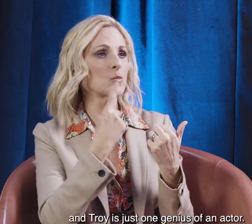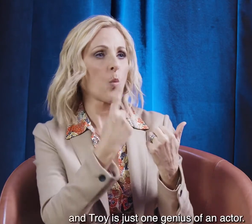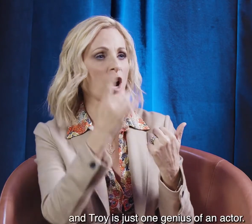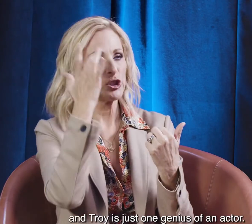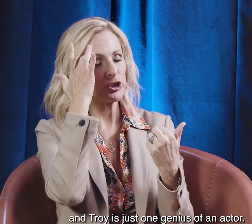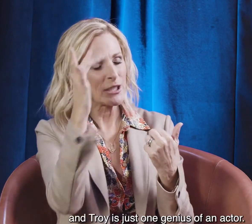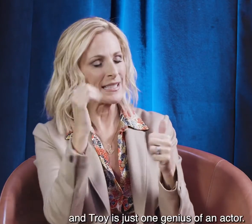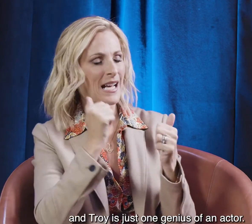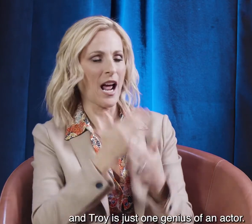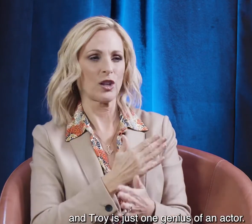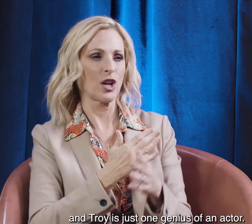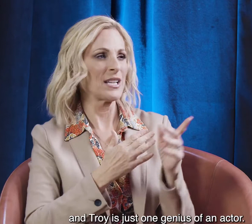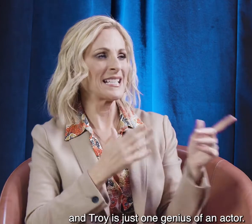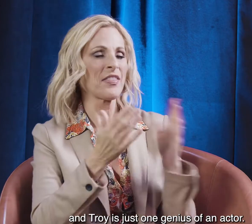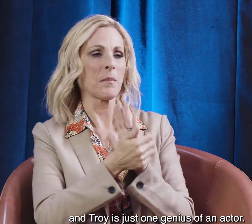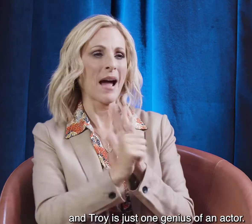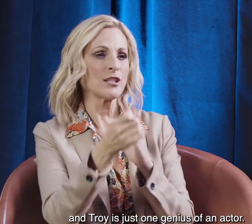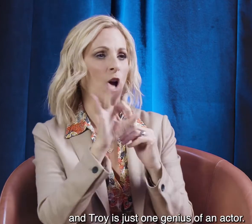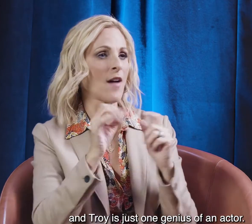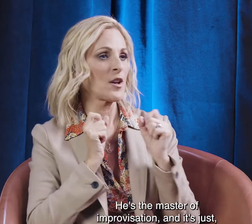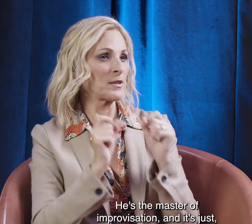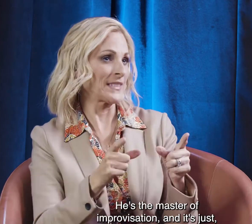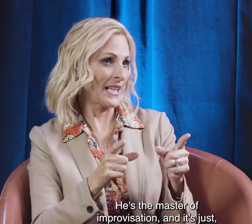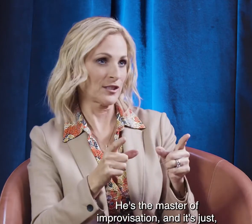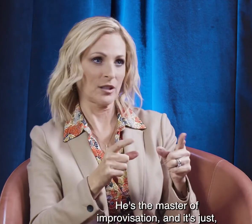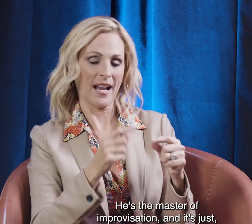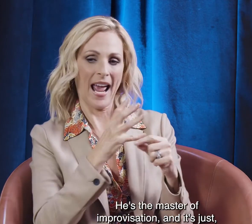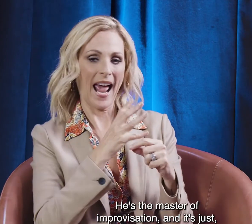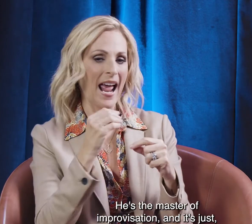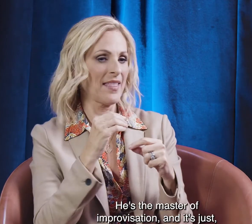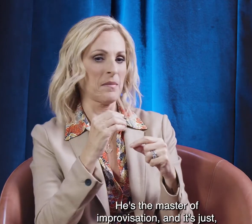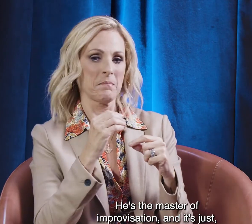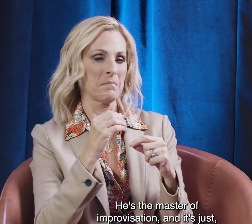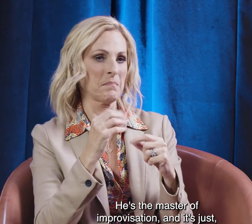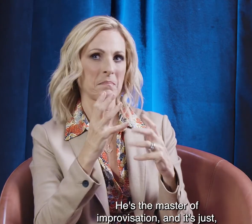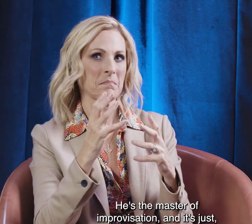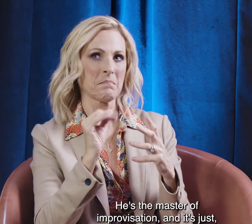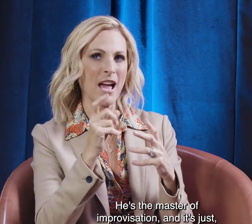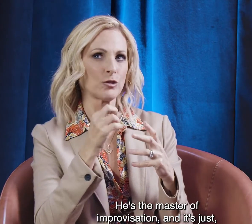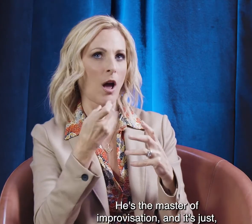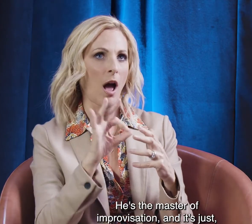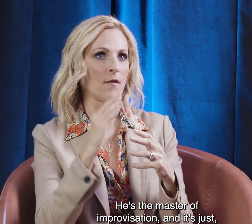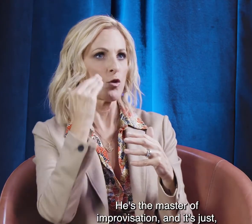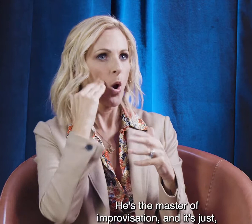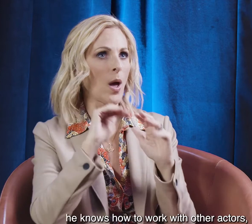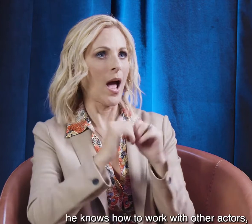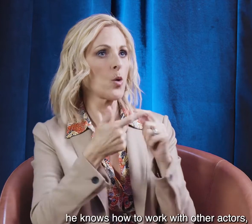And Troy is just one genius of an actor. He's the master of improvisation. And it's just, he knows